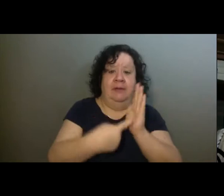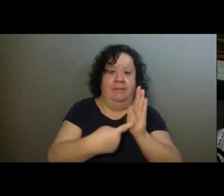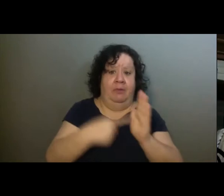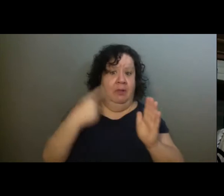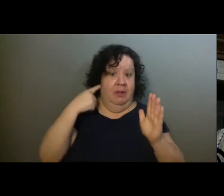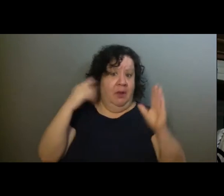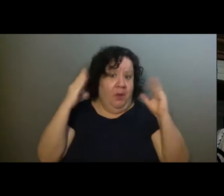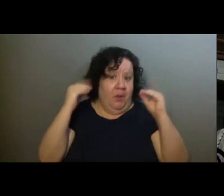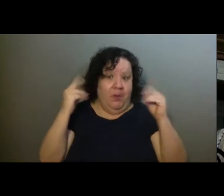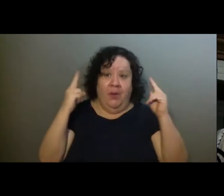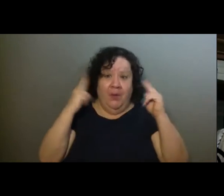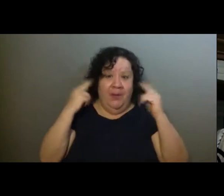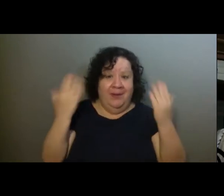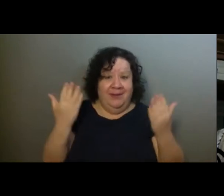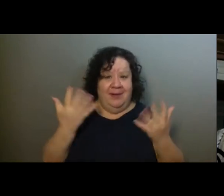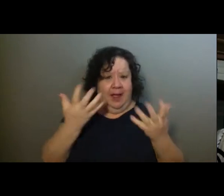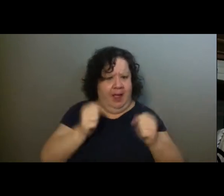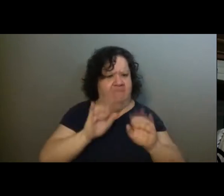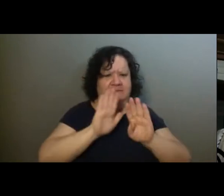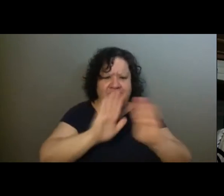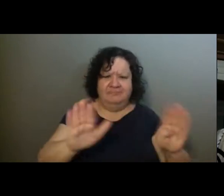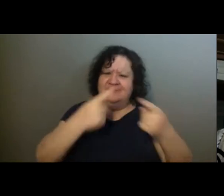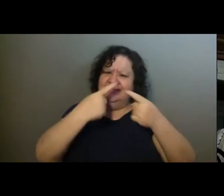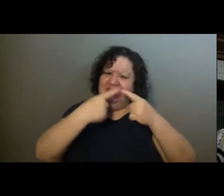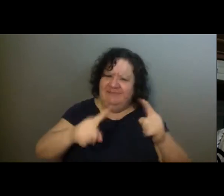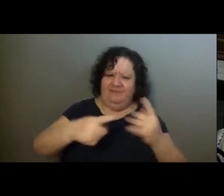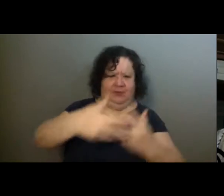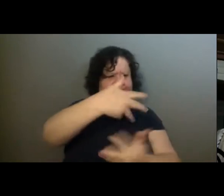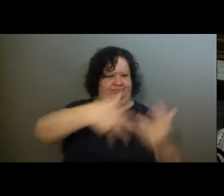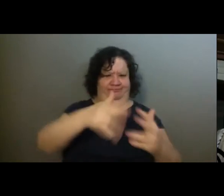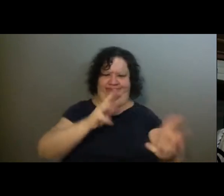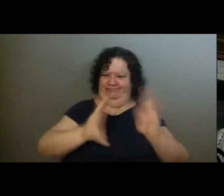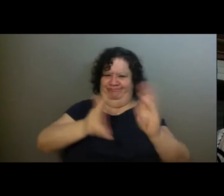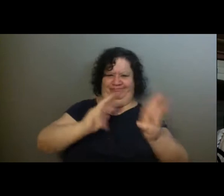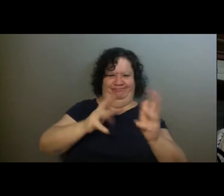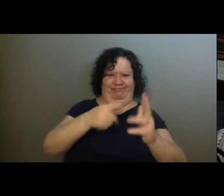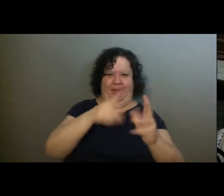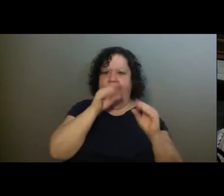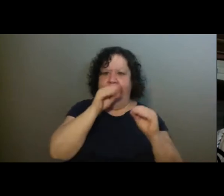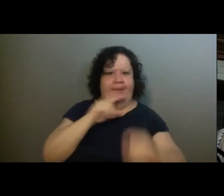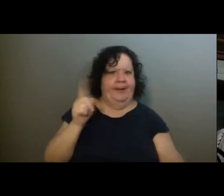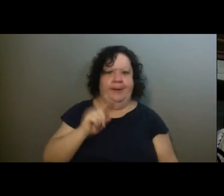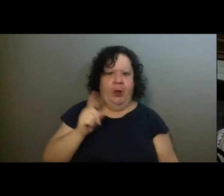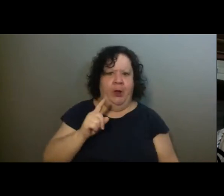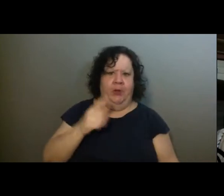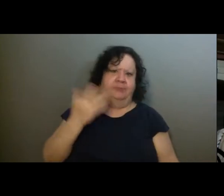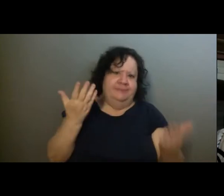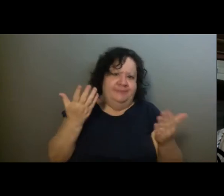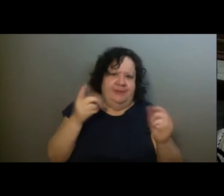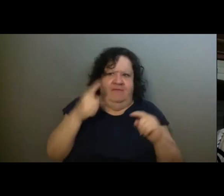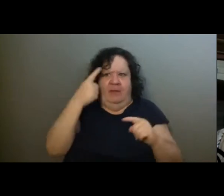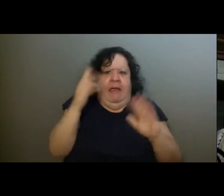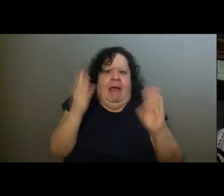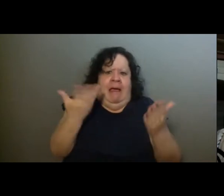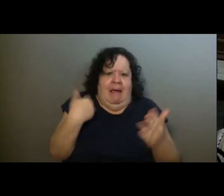is being used and the use of technology is not only to relay a message, but also to gather message. So the point